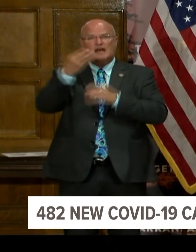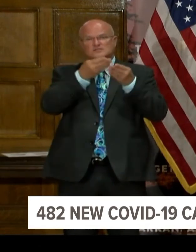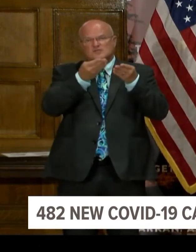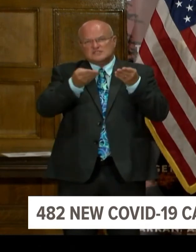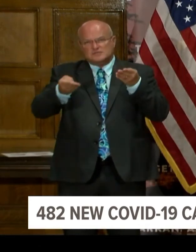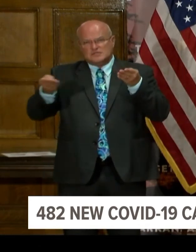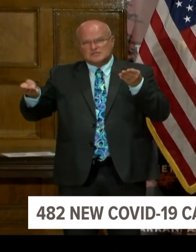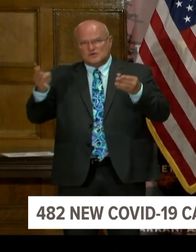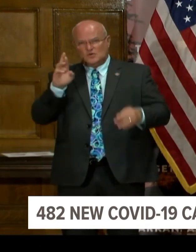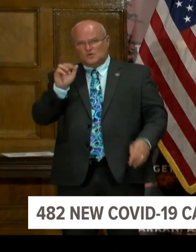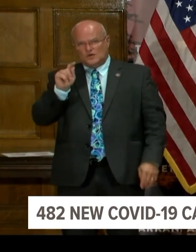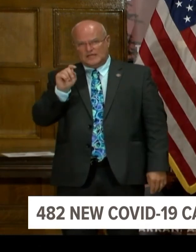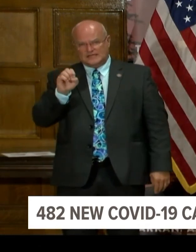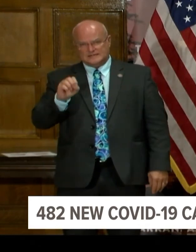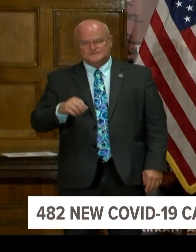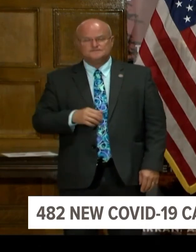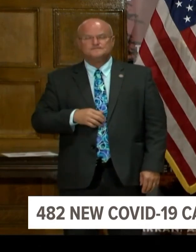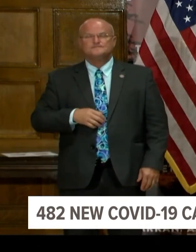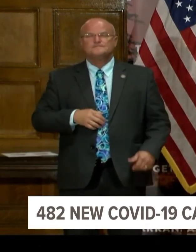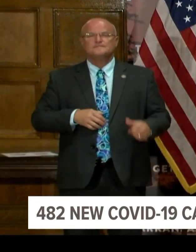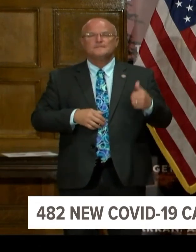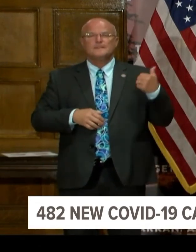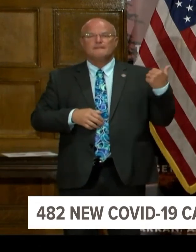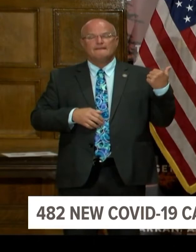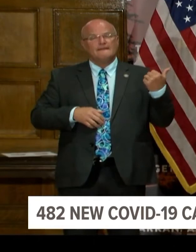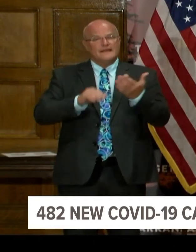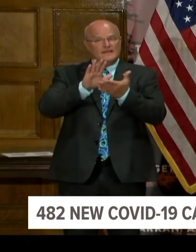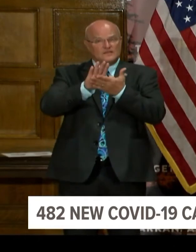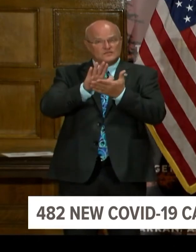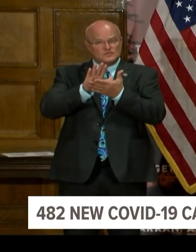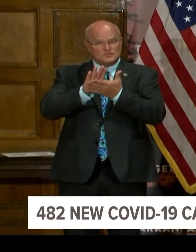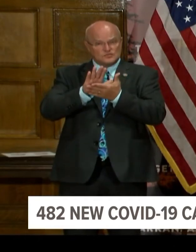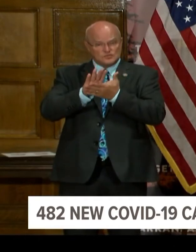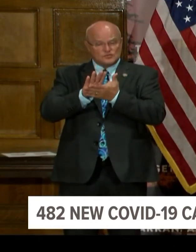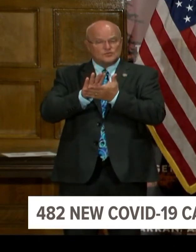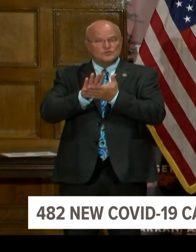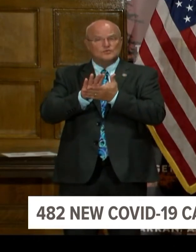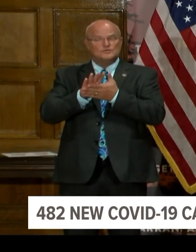transmission? In terms of the schools, the